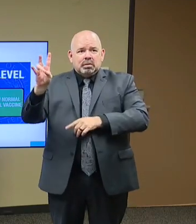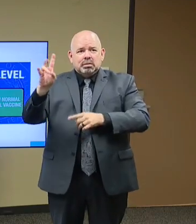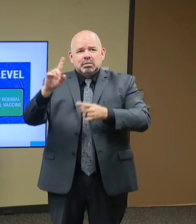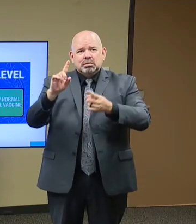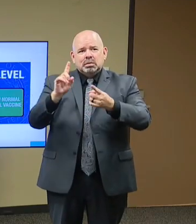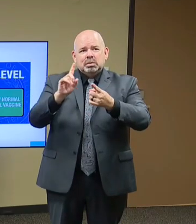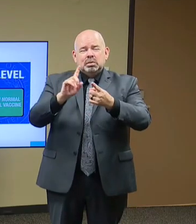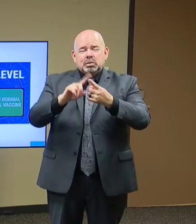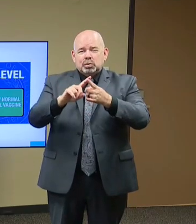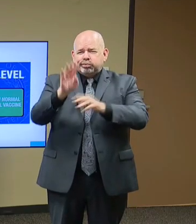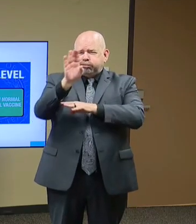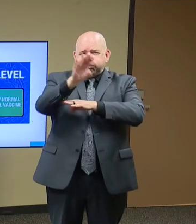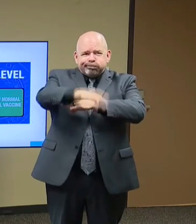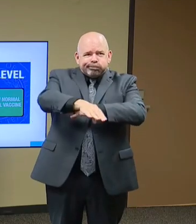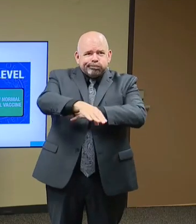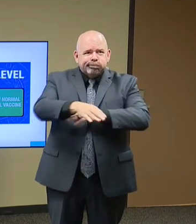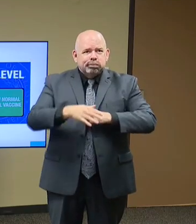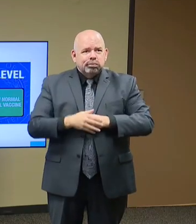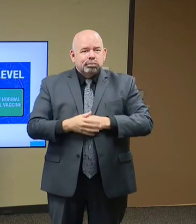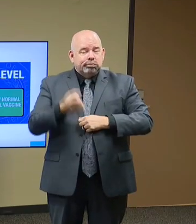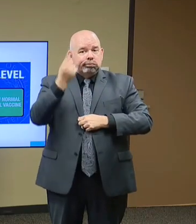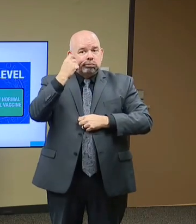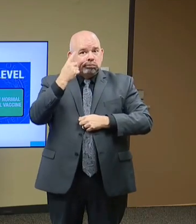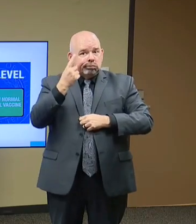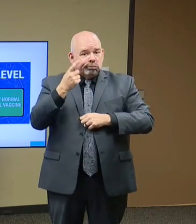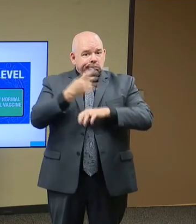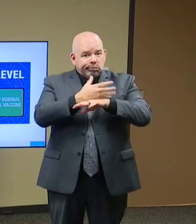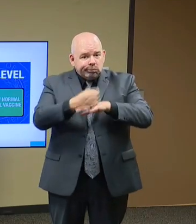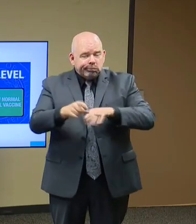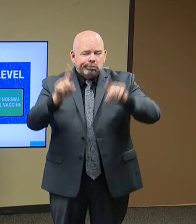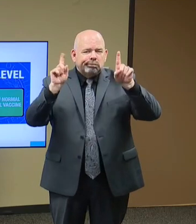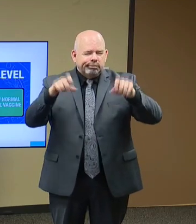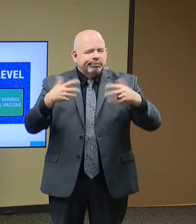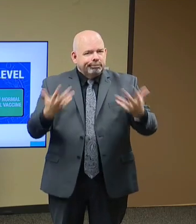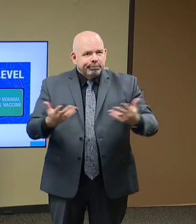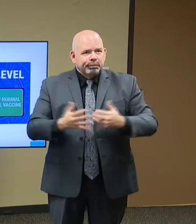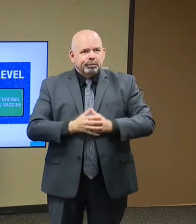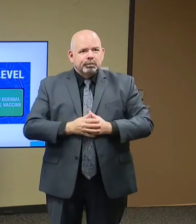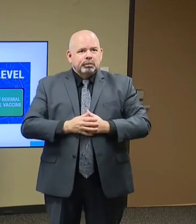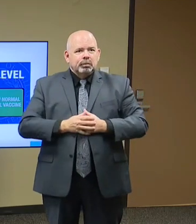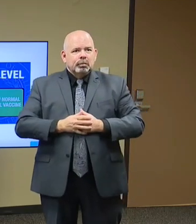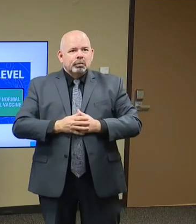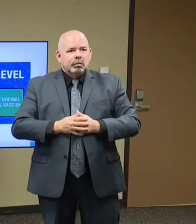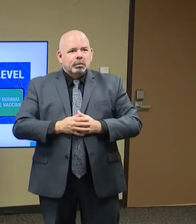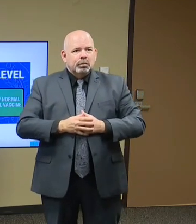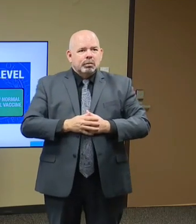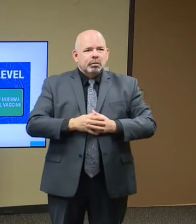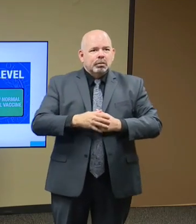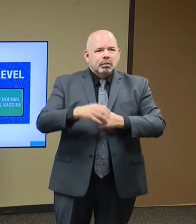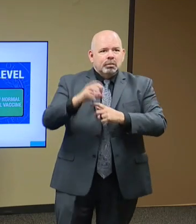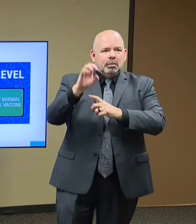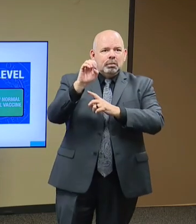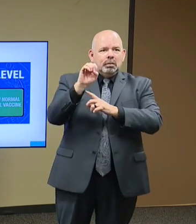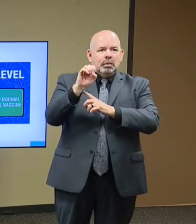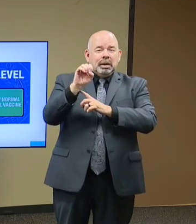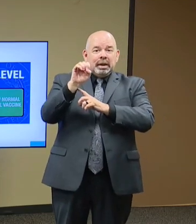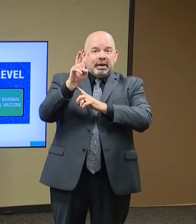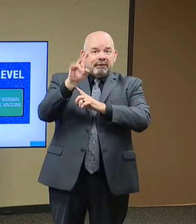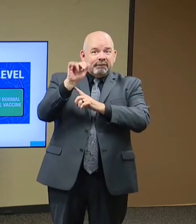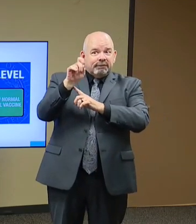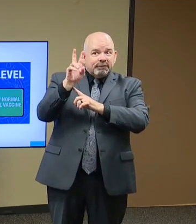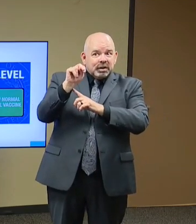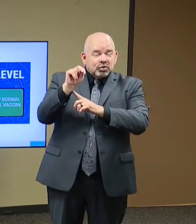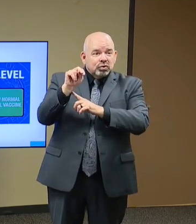to use those. Also on evictions, I think you saw this, there was some very good news on evictions